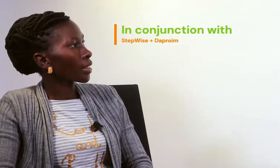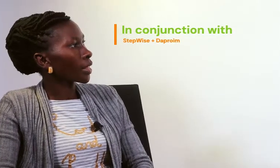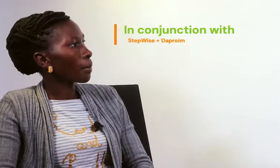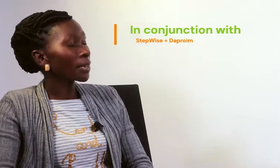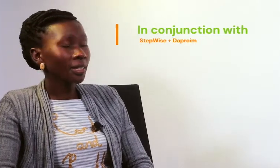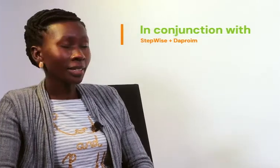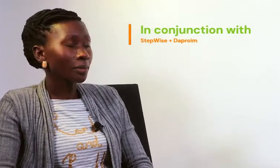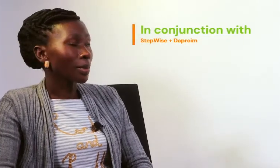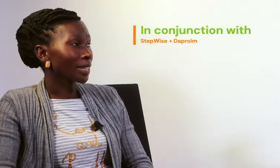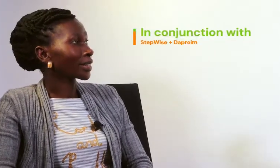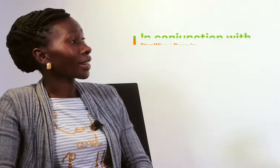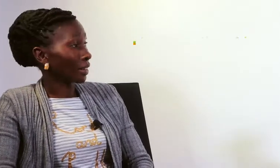They are missing better talents.